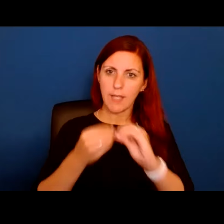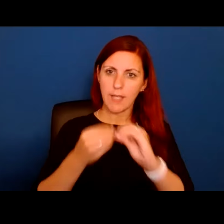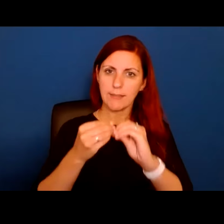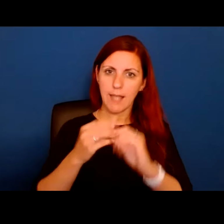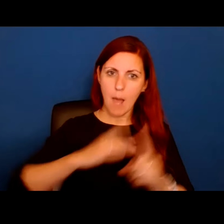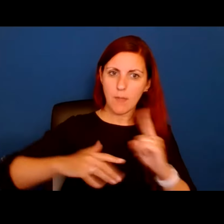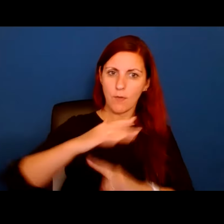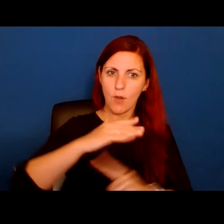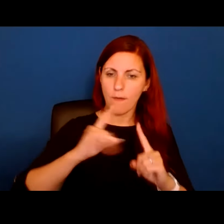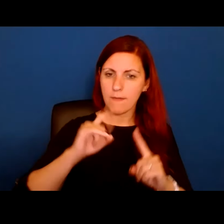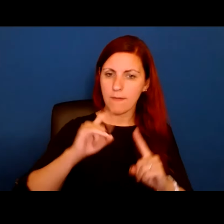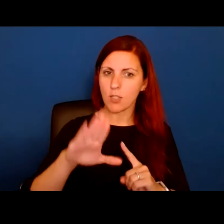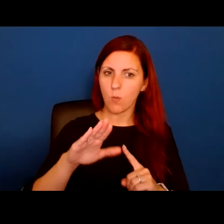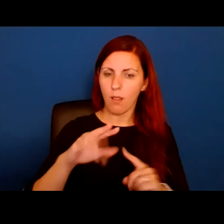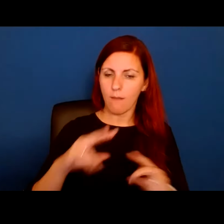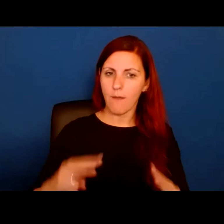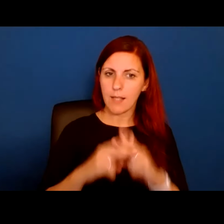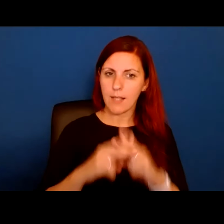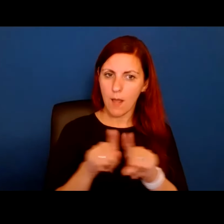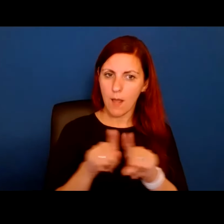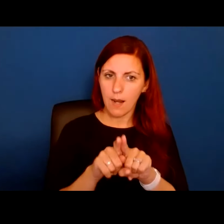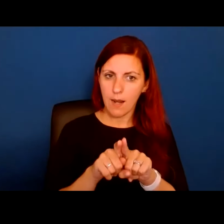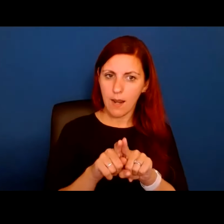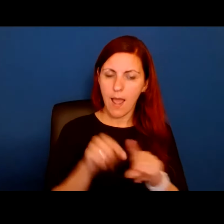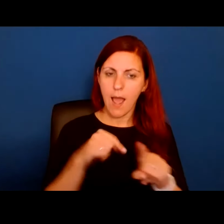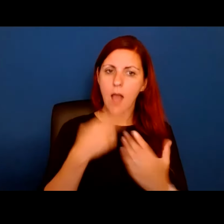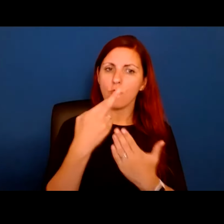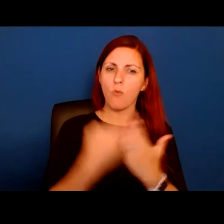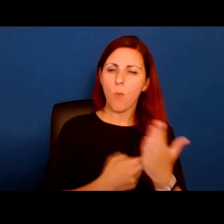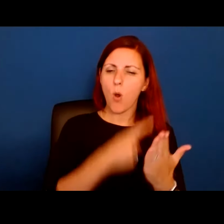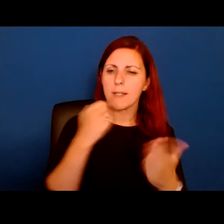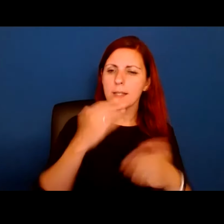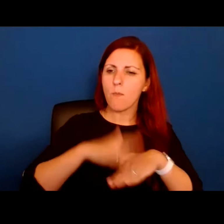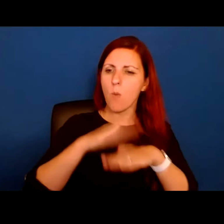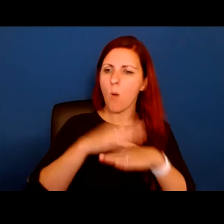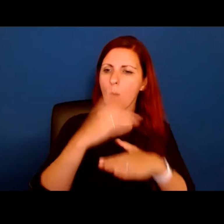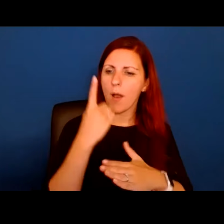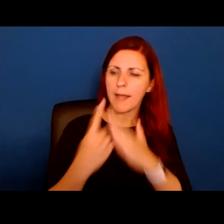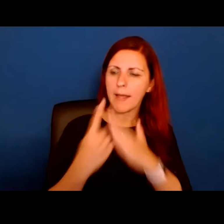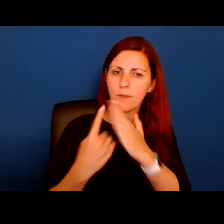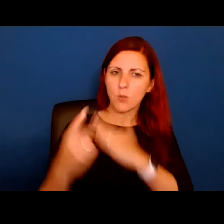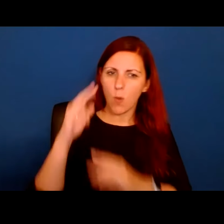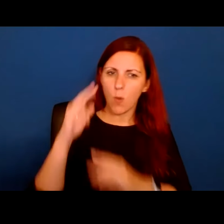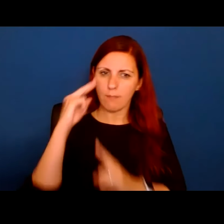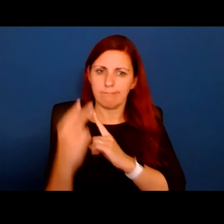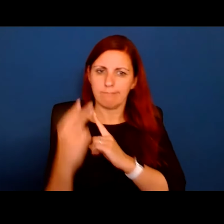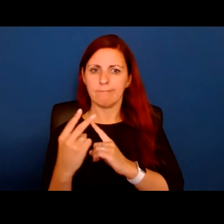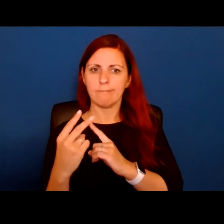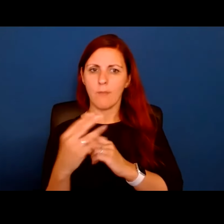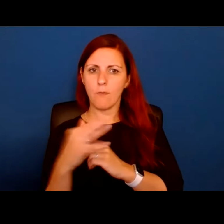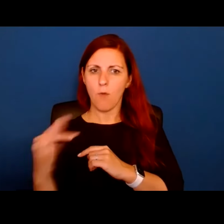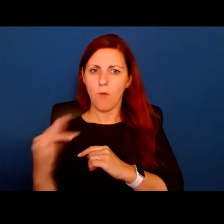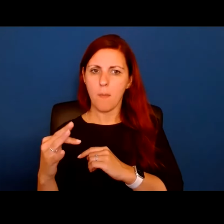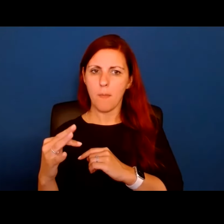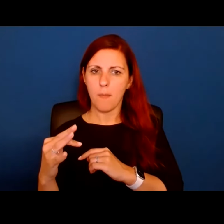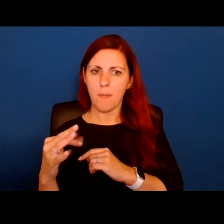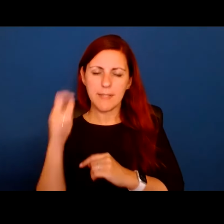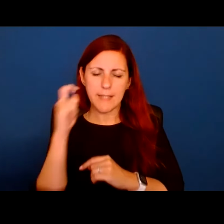The report also suggests that there is a growth of individualistic outlooks. the adolescence, and the way I've understood that